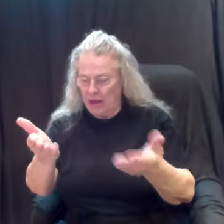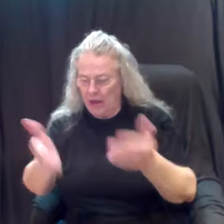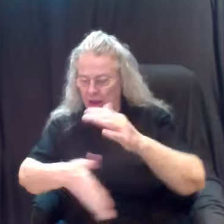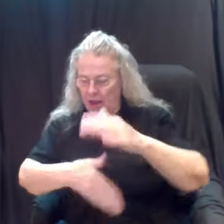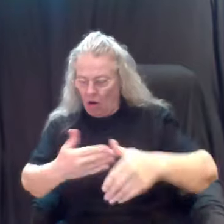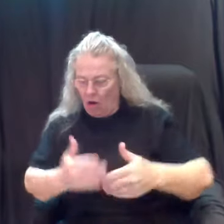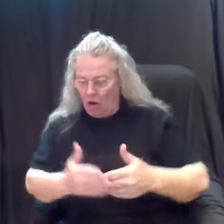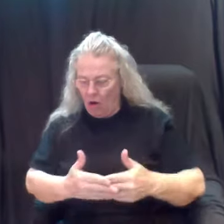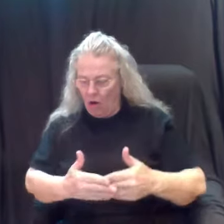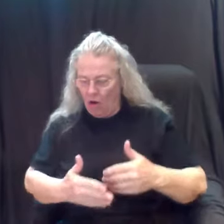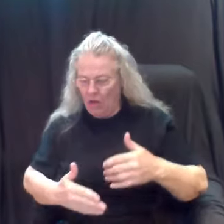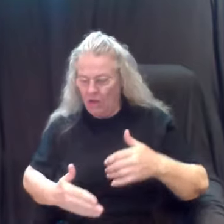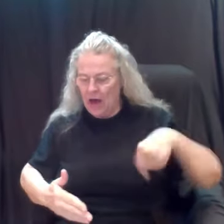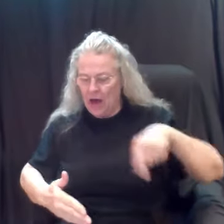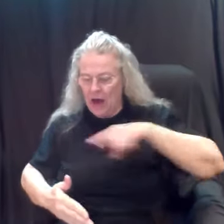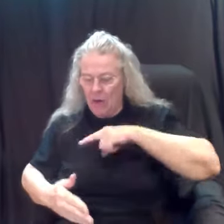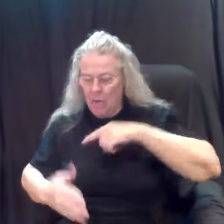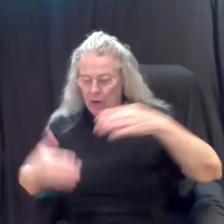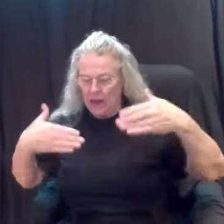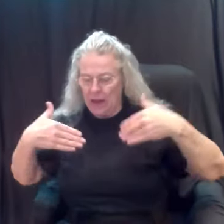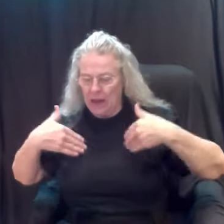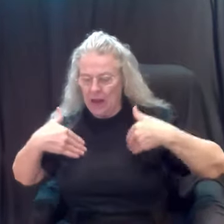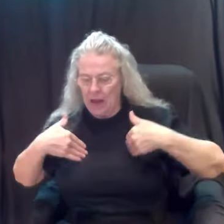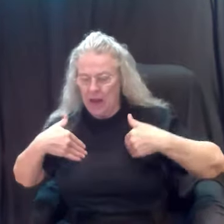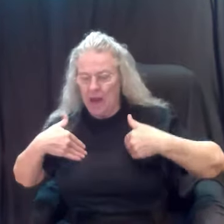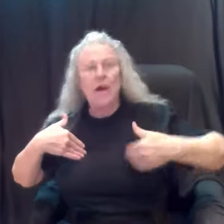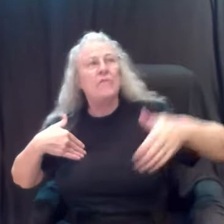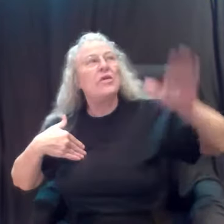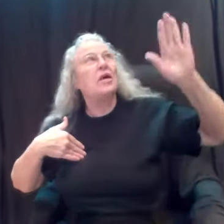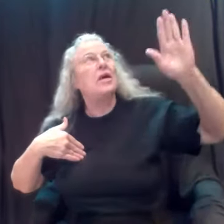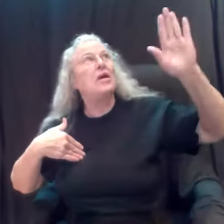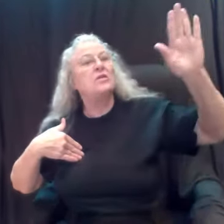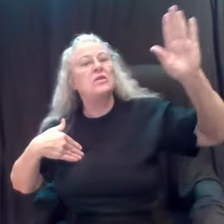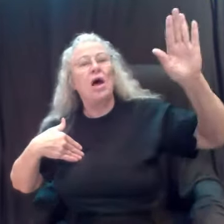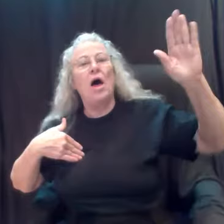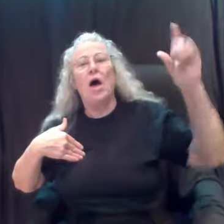be. All that we have is thine